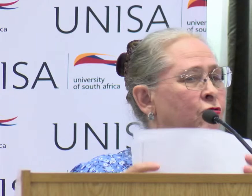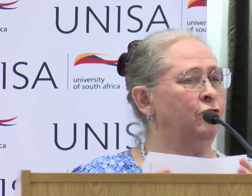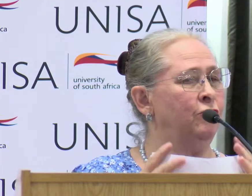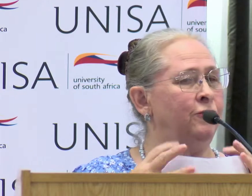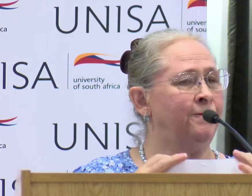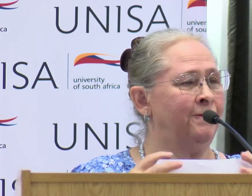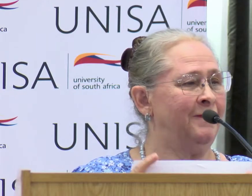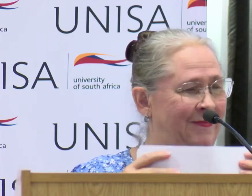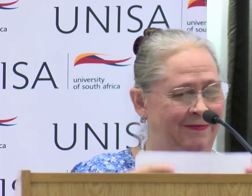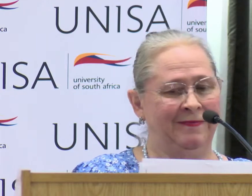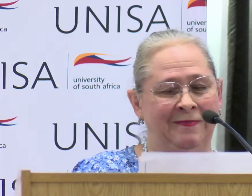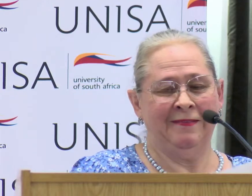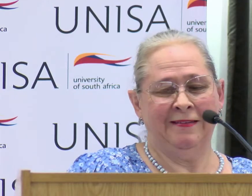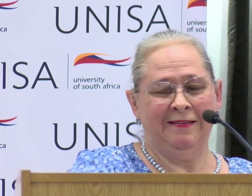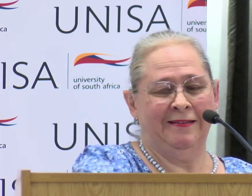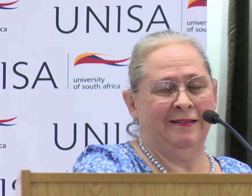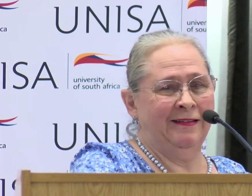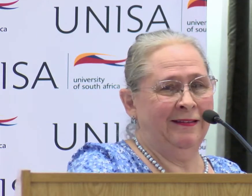Thank you.